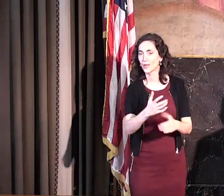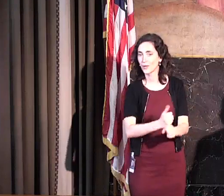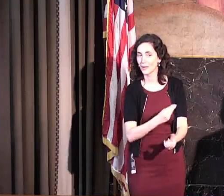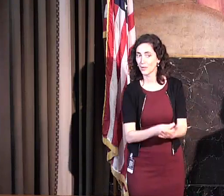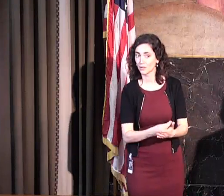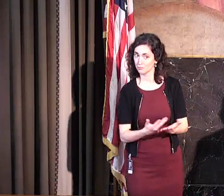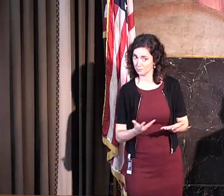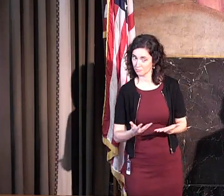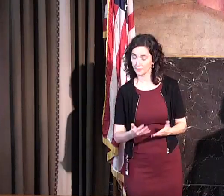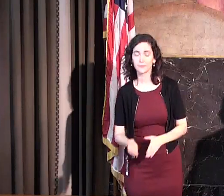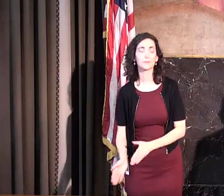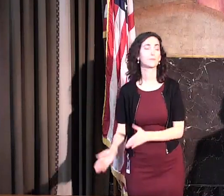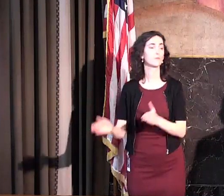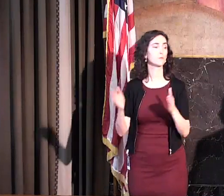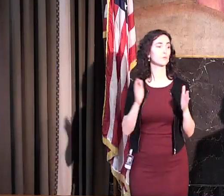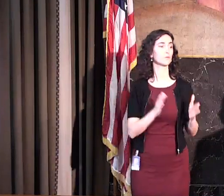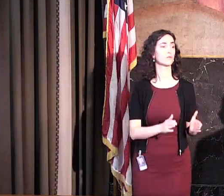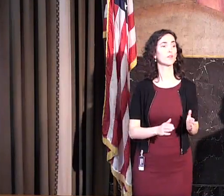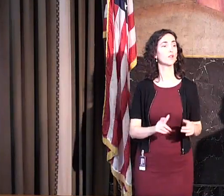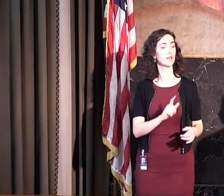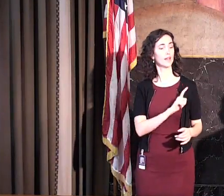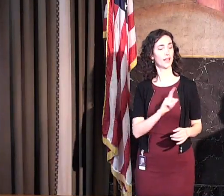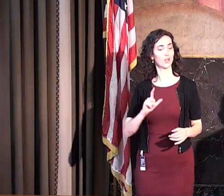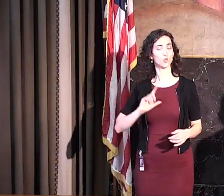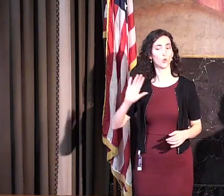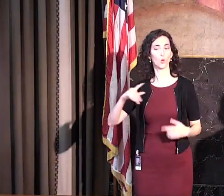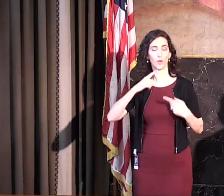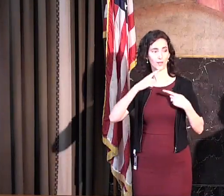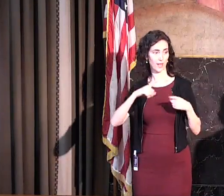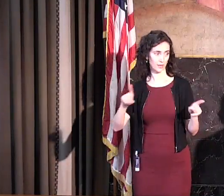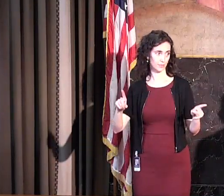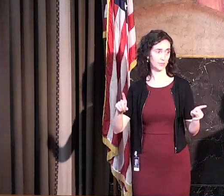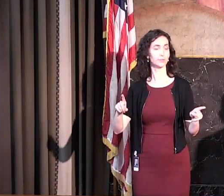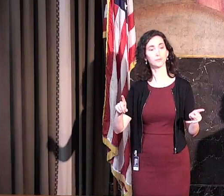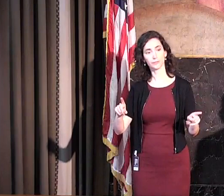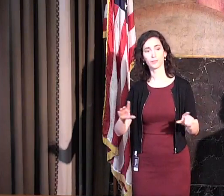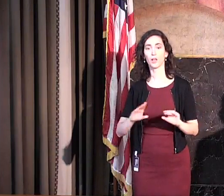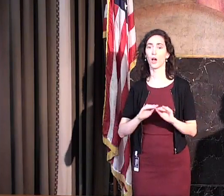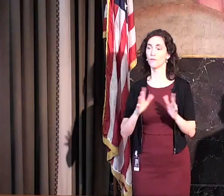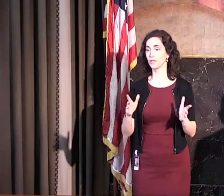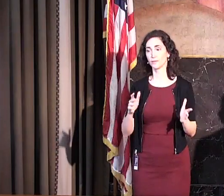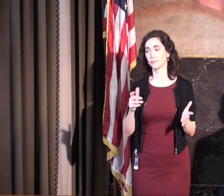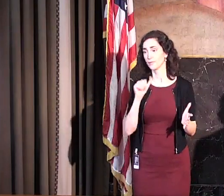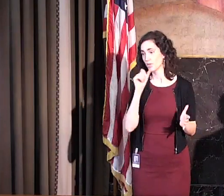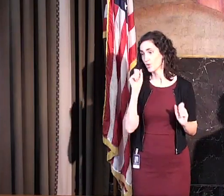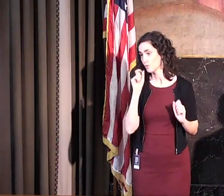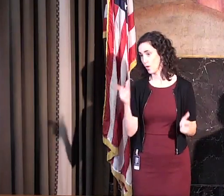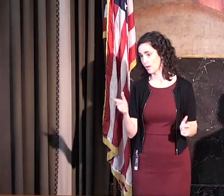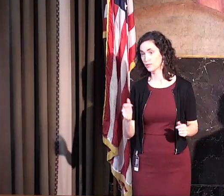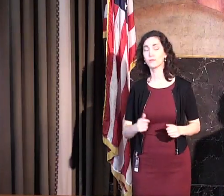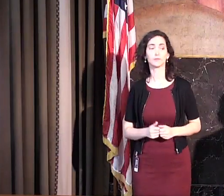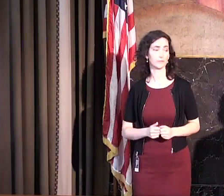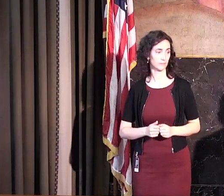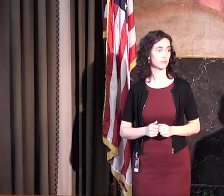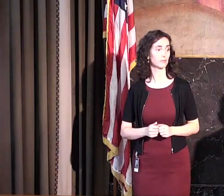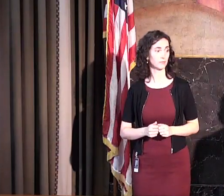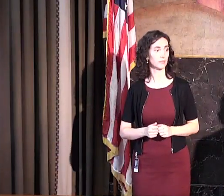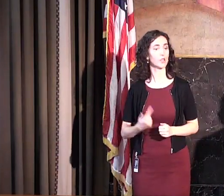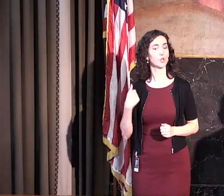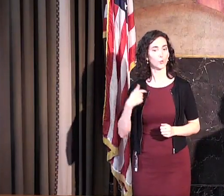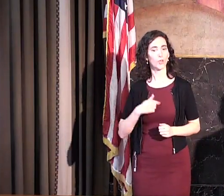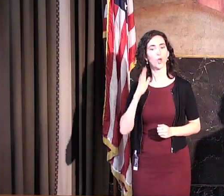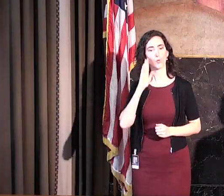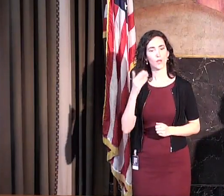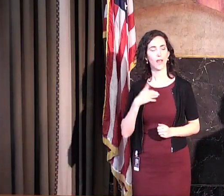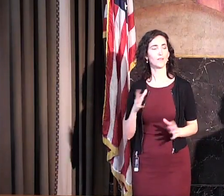With respect to the legislature's announcement, it obviously is no surprise. We'll have a session